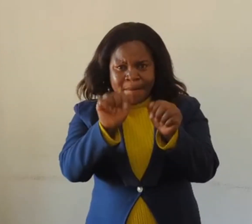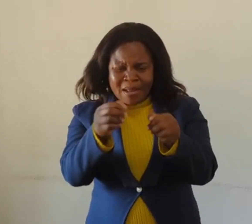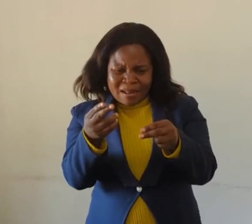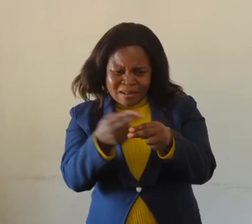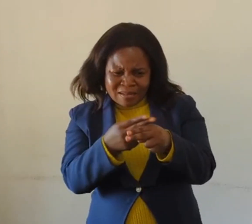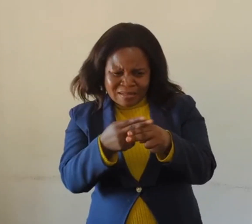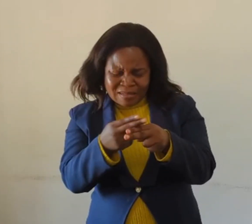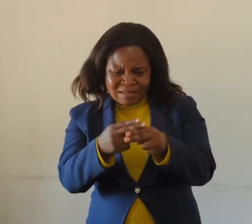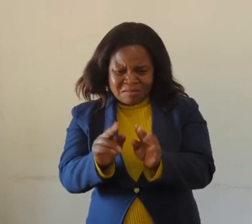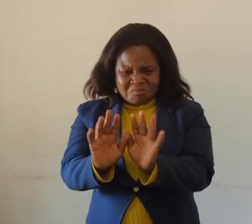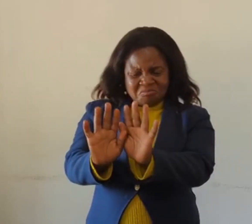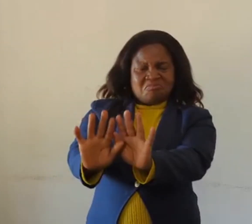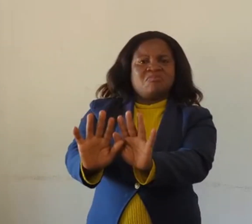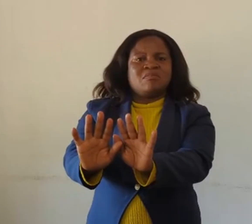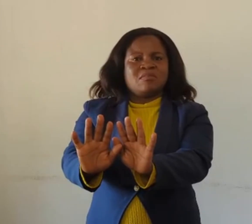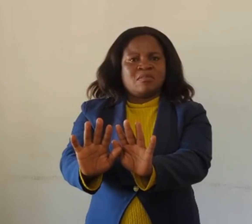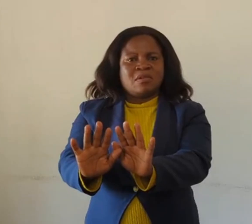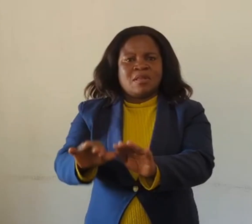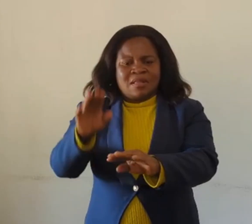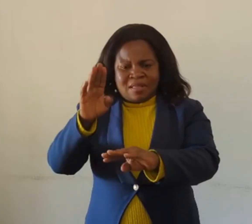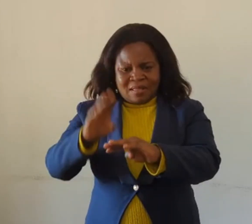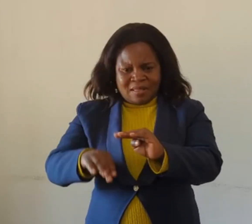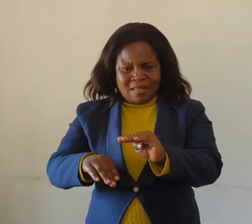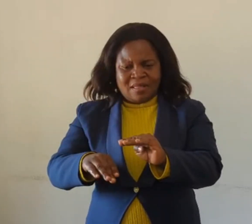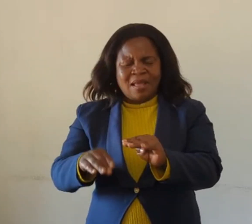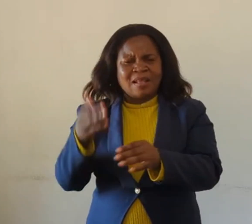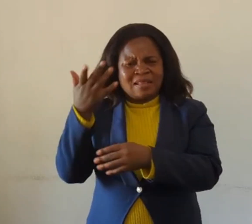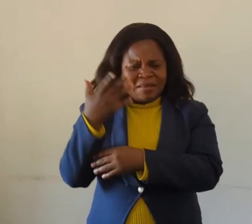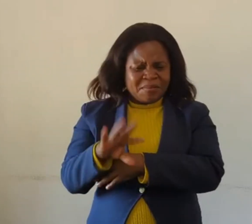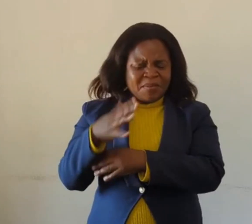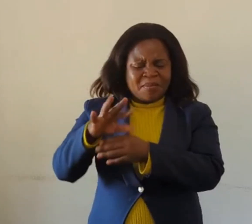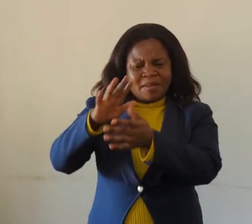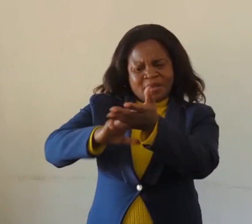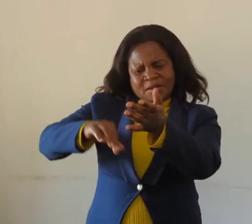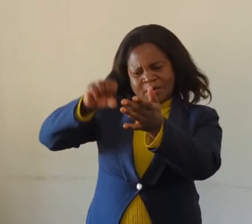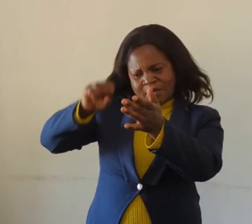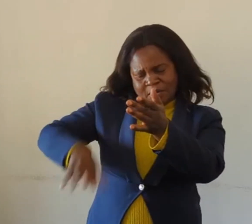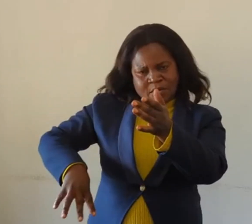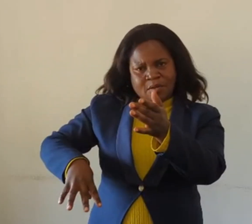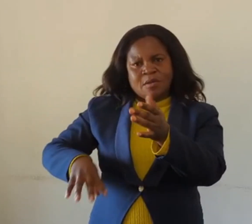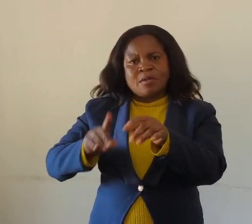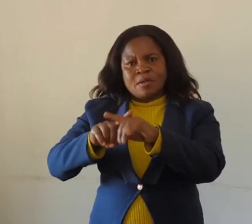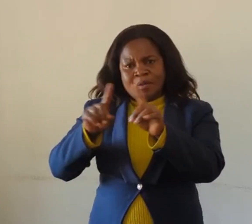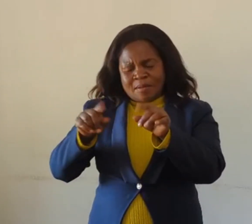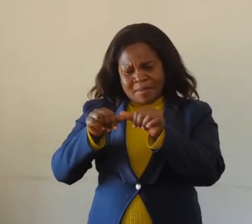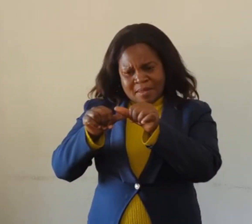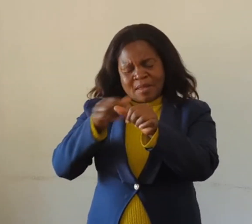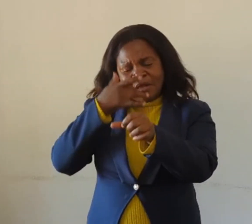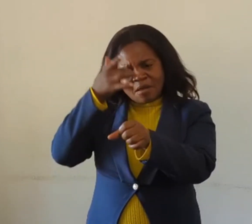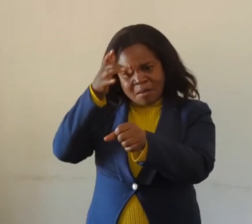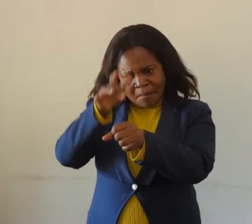stopped instead of being permanently removed while still ensuring they follow the